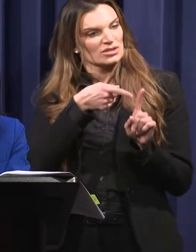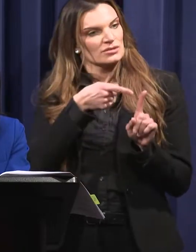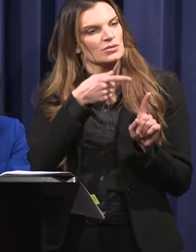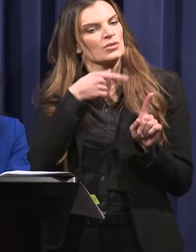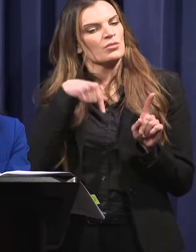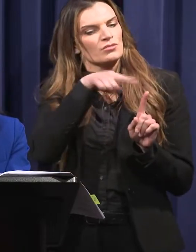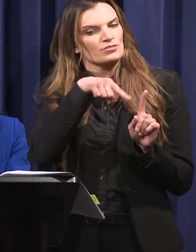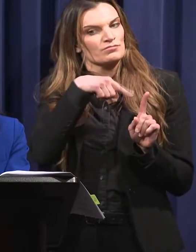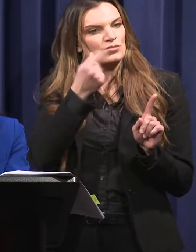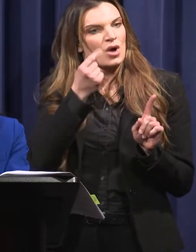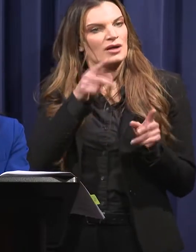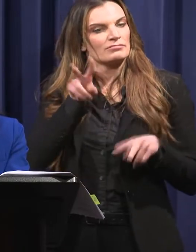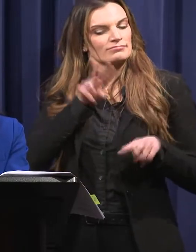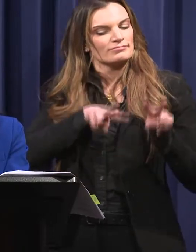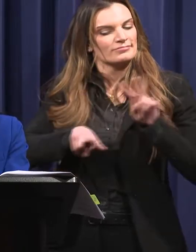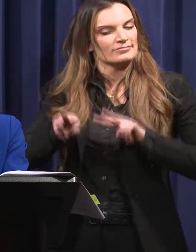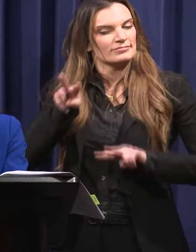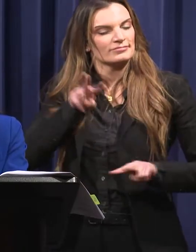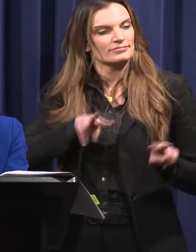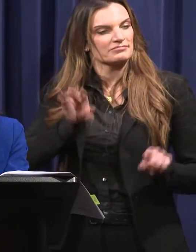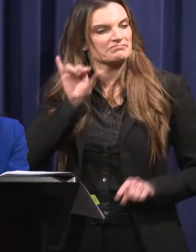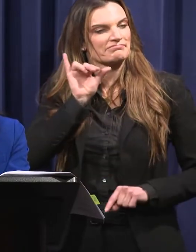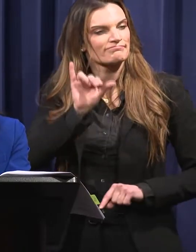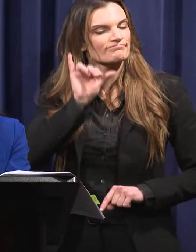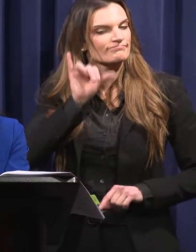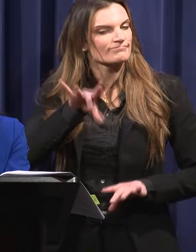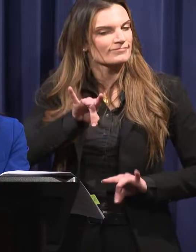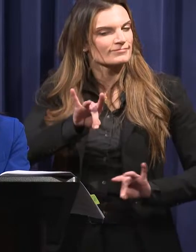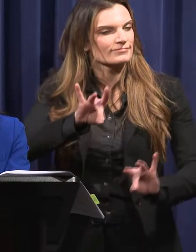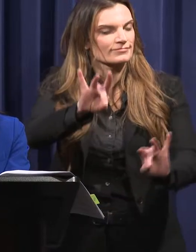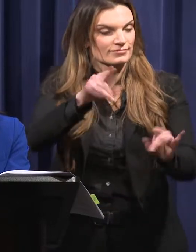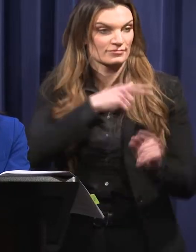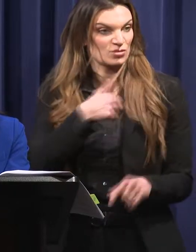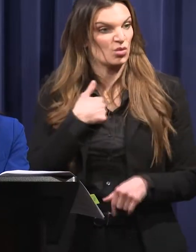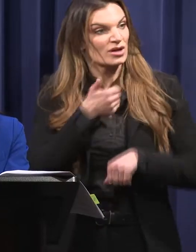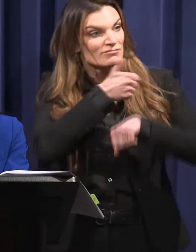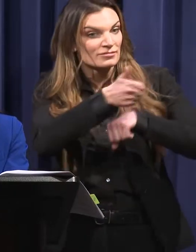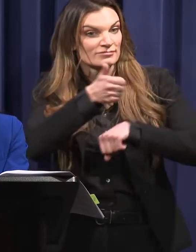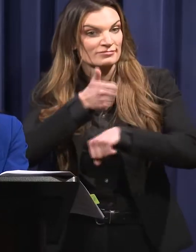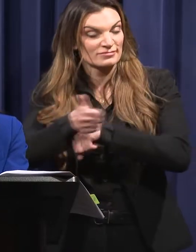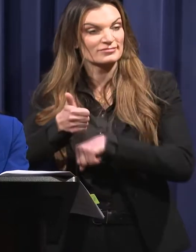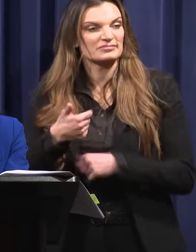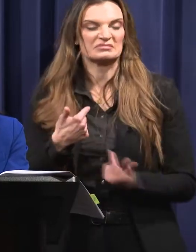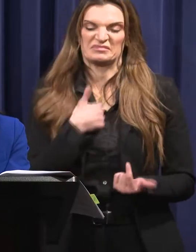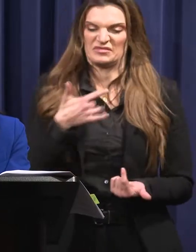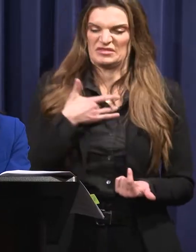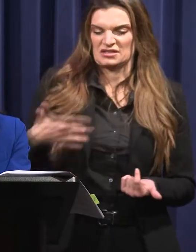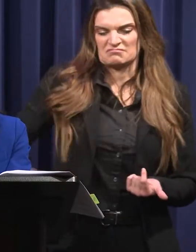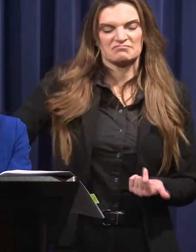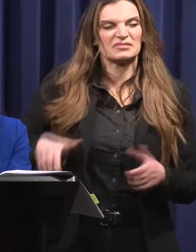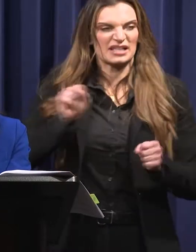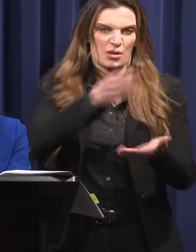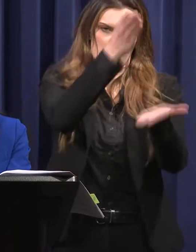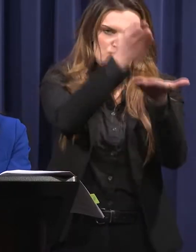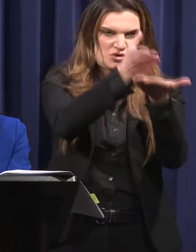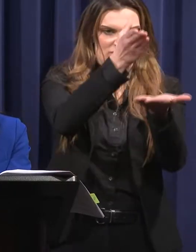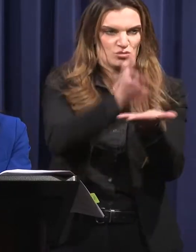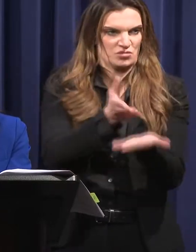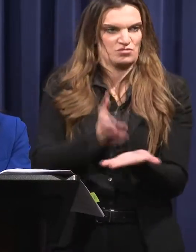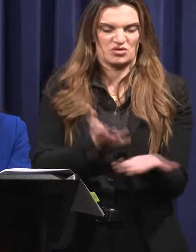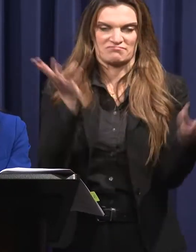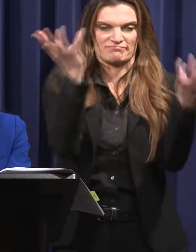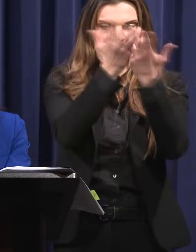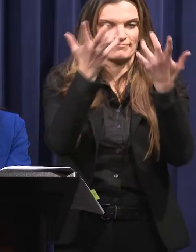review it. Our charges represent what we believe we can prove well beyond a reasonable doubt based on the